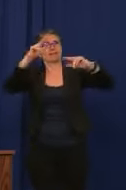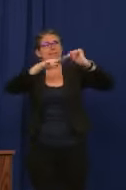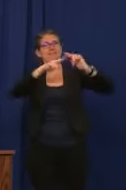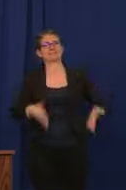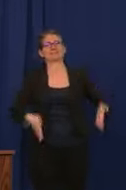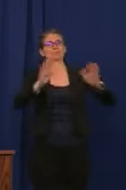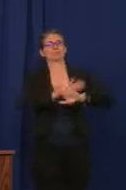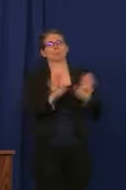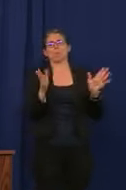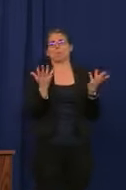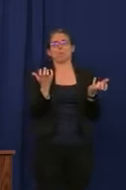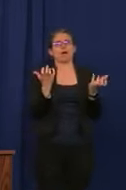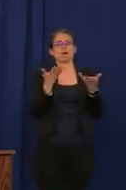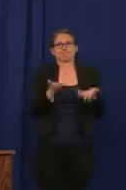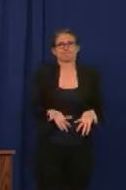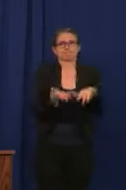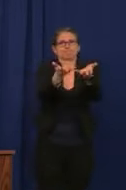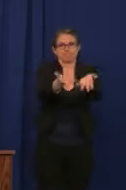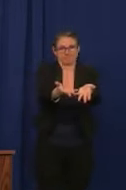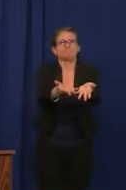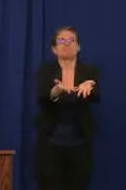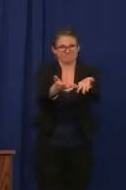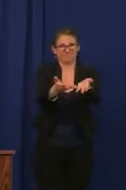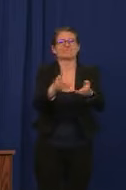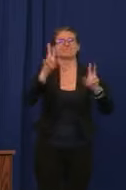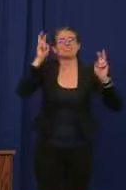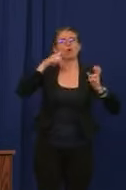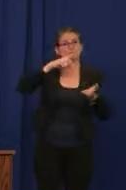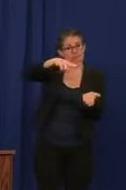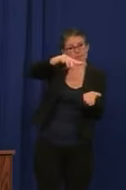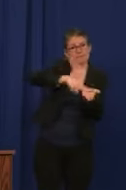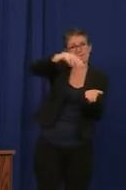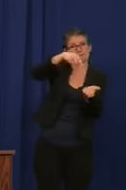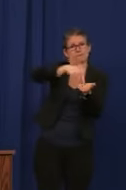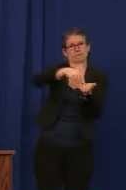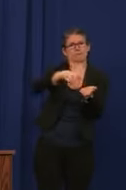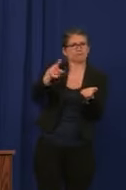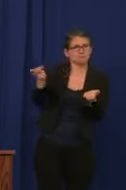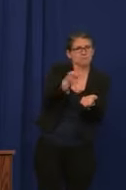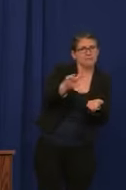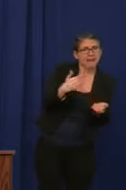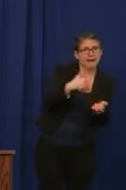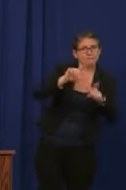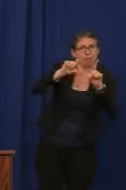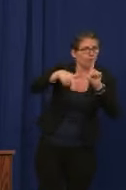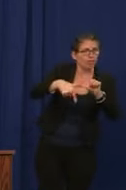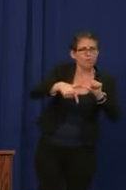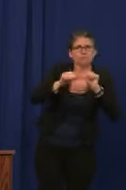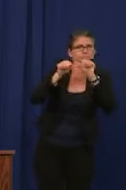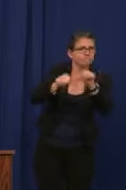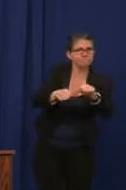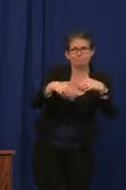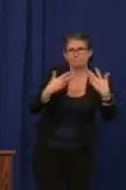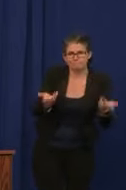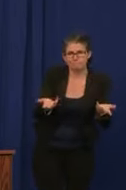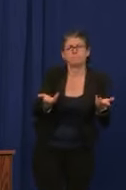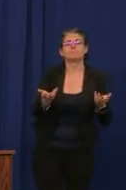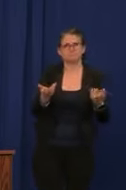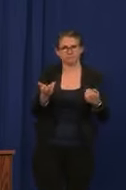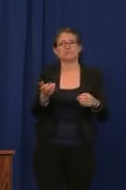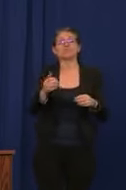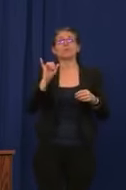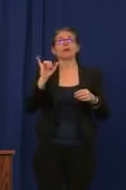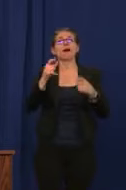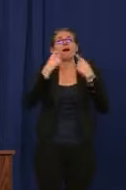working on something that I will be able to announce tomorrow with respect to evictions and the rights of tenants in